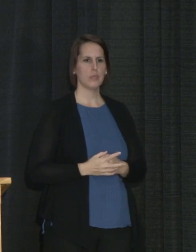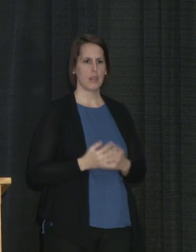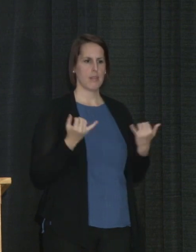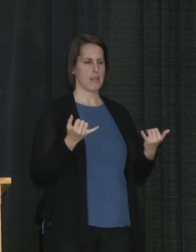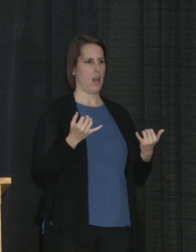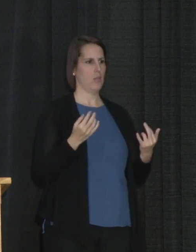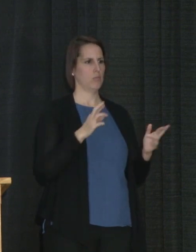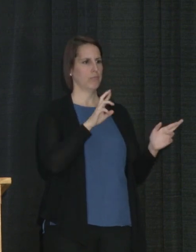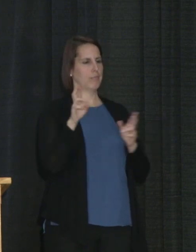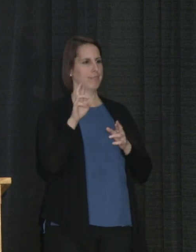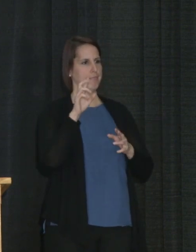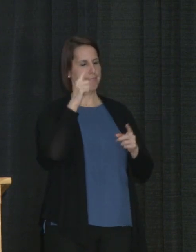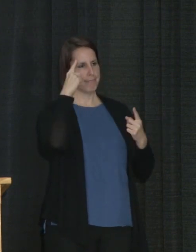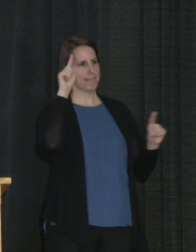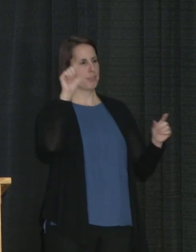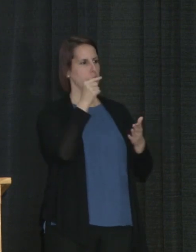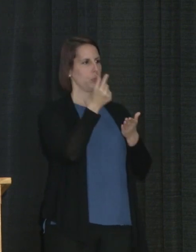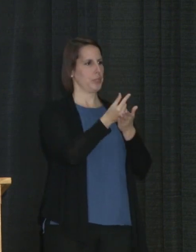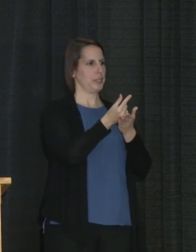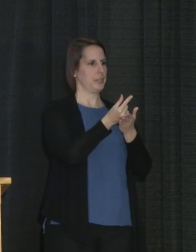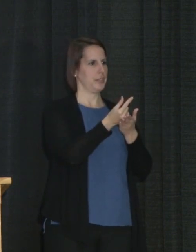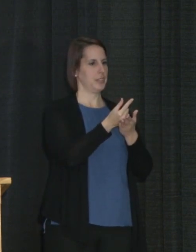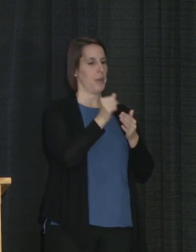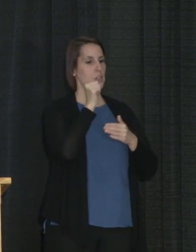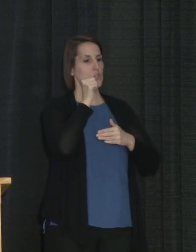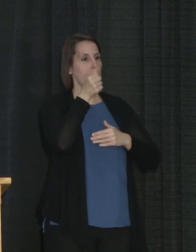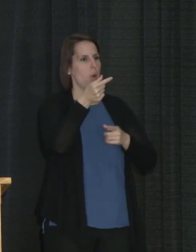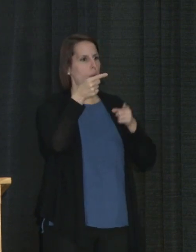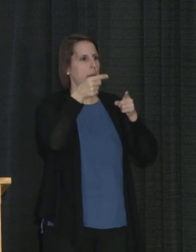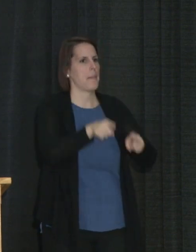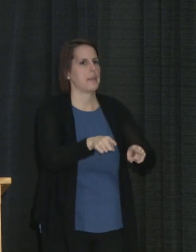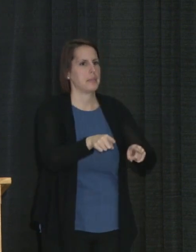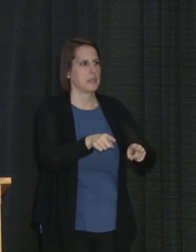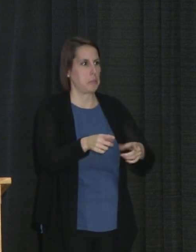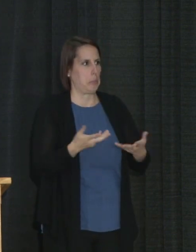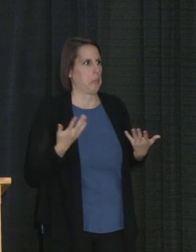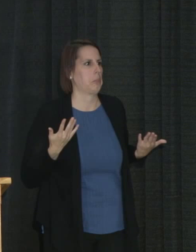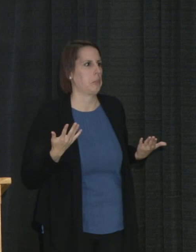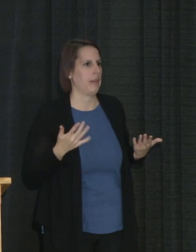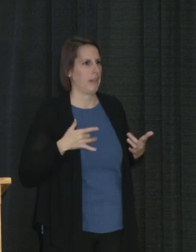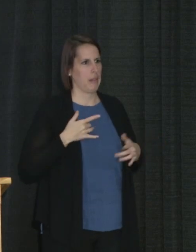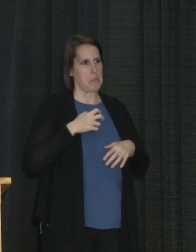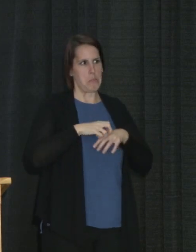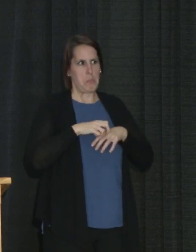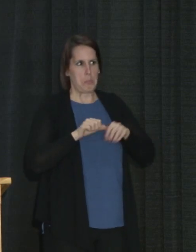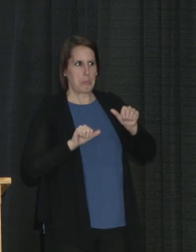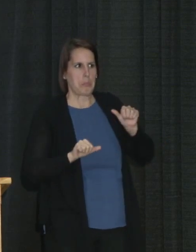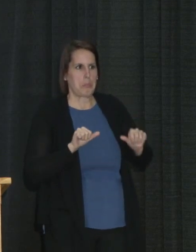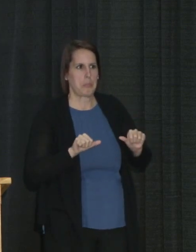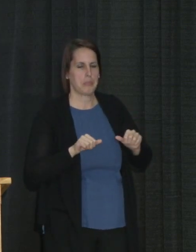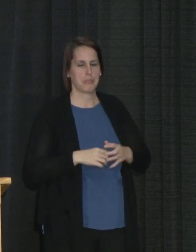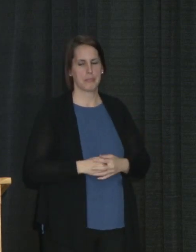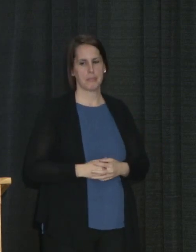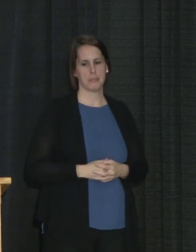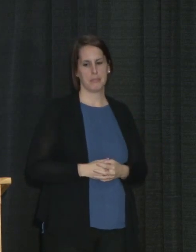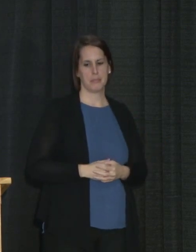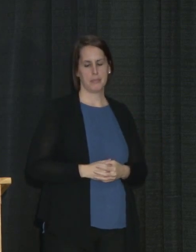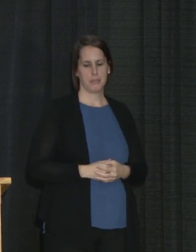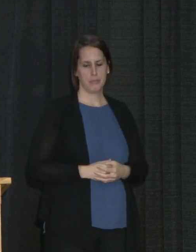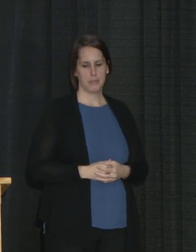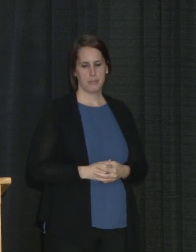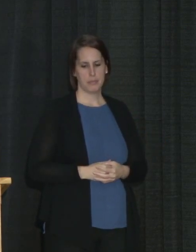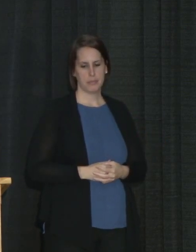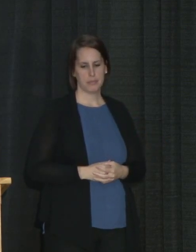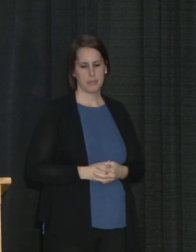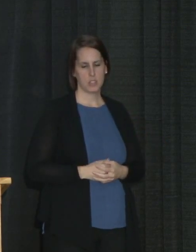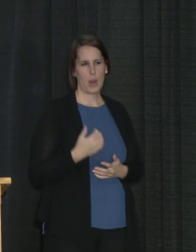your education here, but tomorrow brings a new chapter, and there's perhaps a bit of apprehension. And I just thought I'd share with you